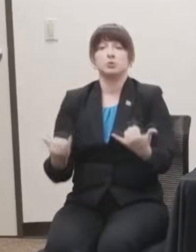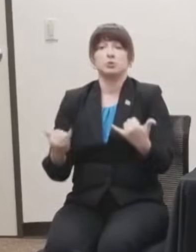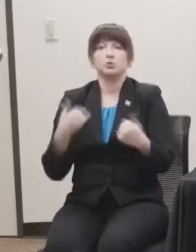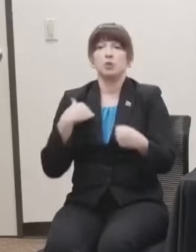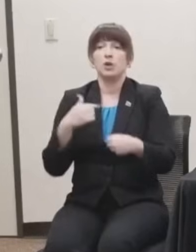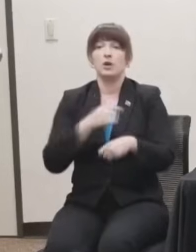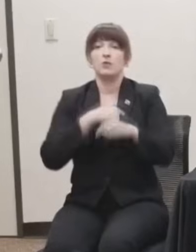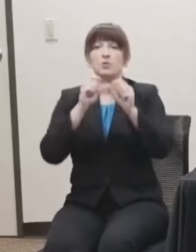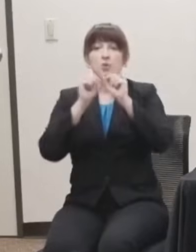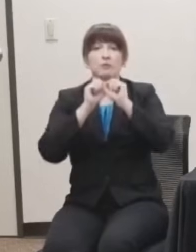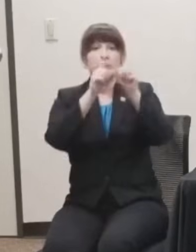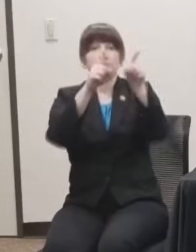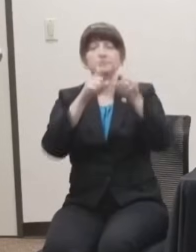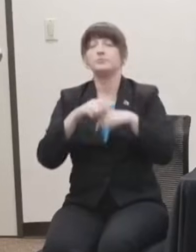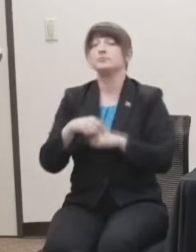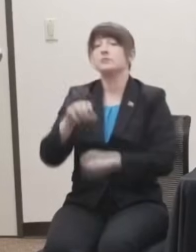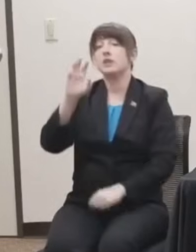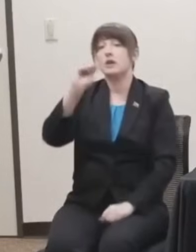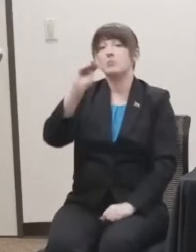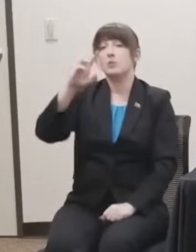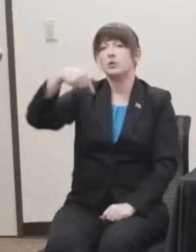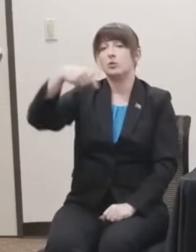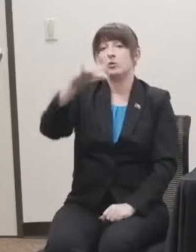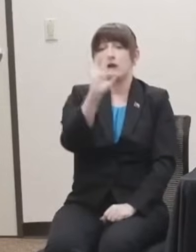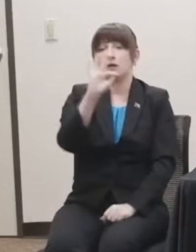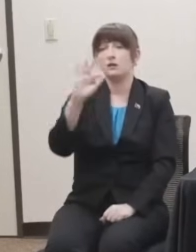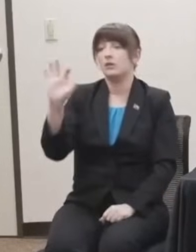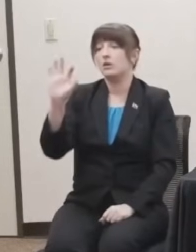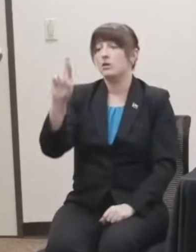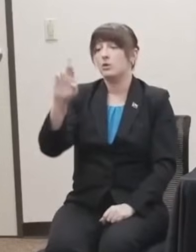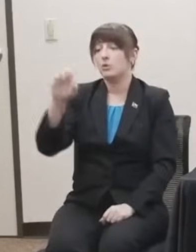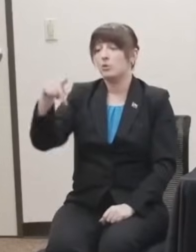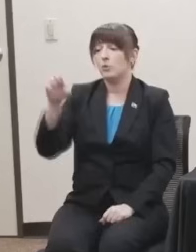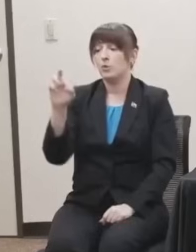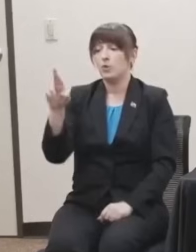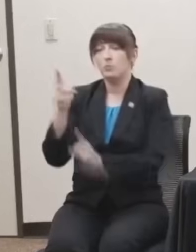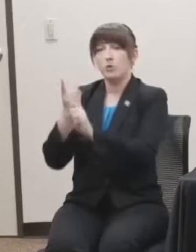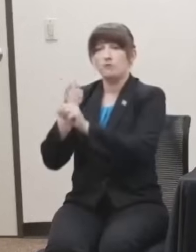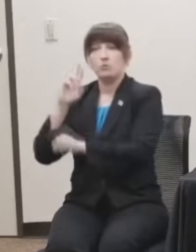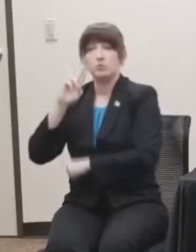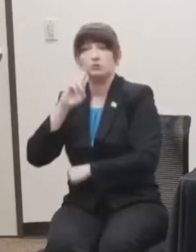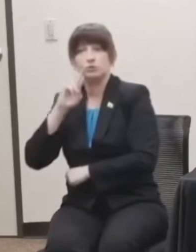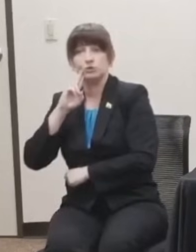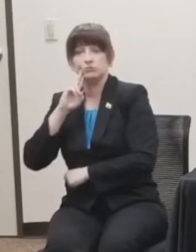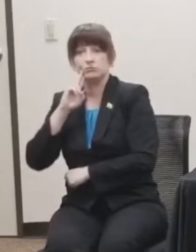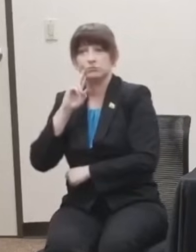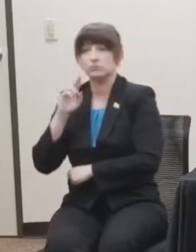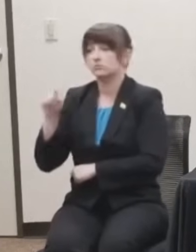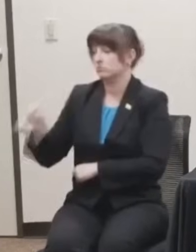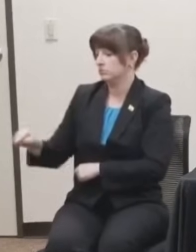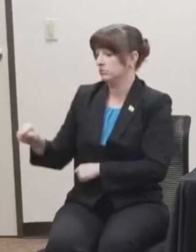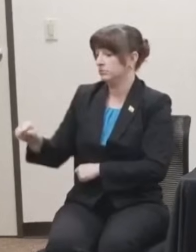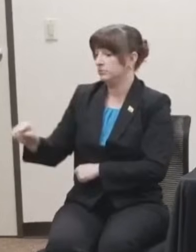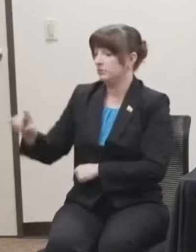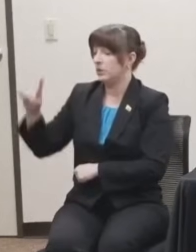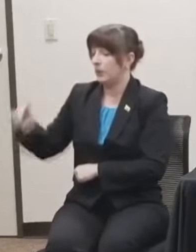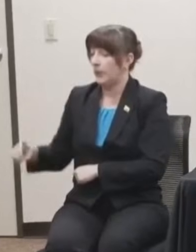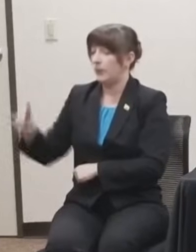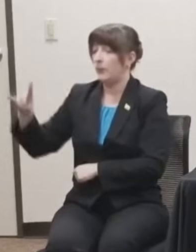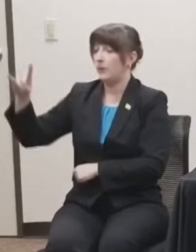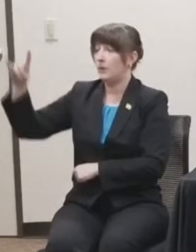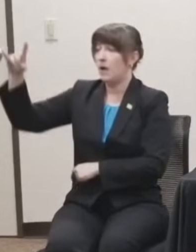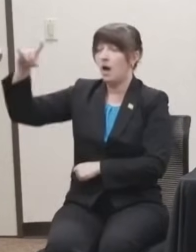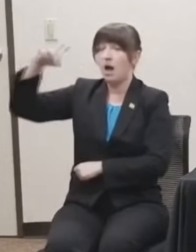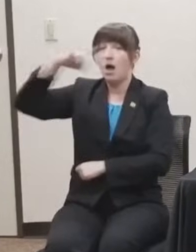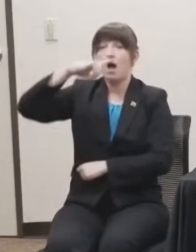remotely piloted aircraft out of Houston. That aircraft departs Houston, goes out over the Gulf of America,